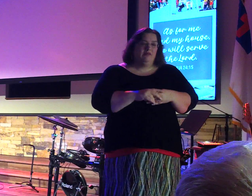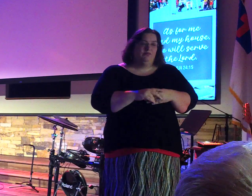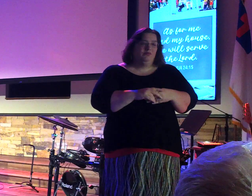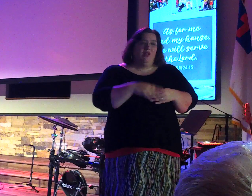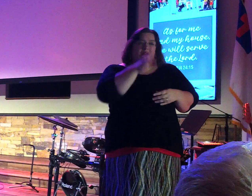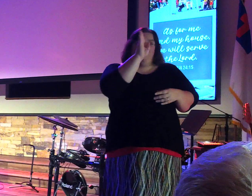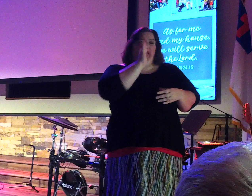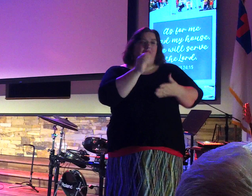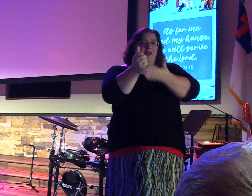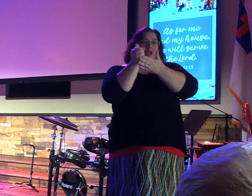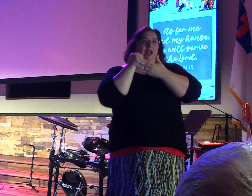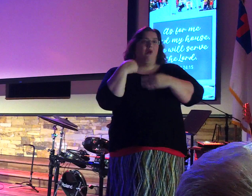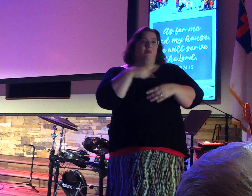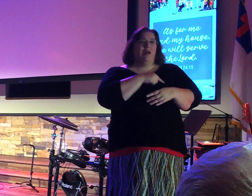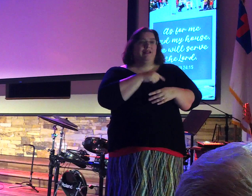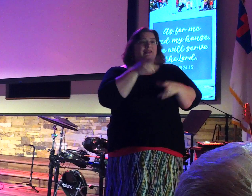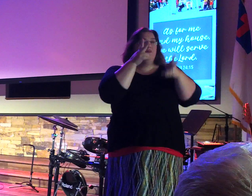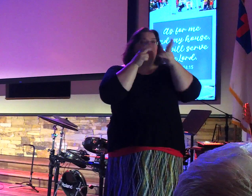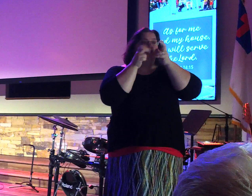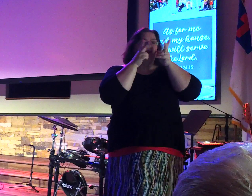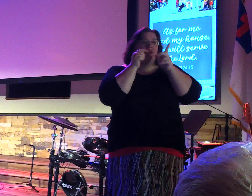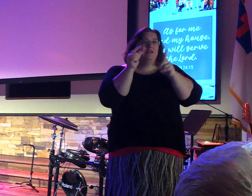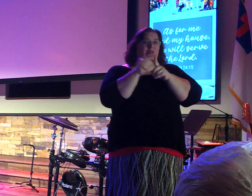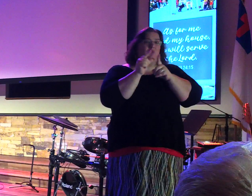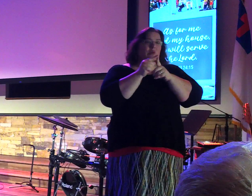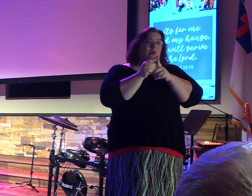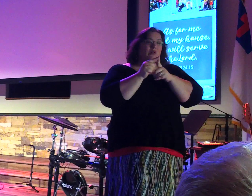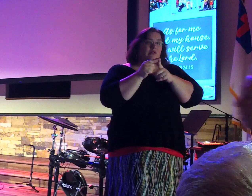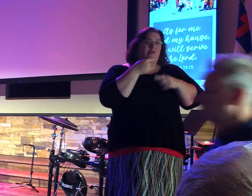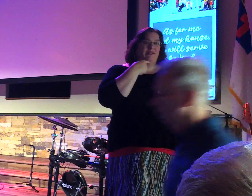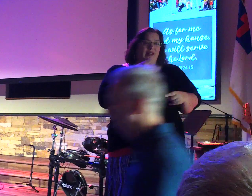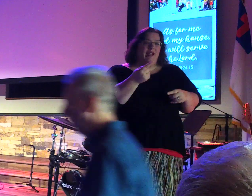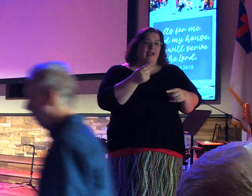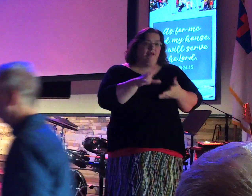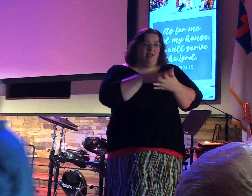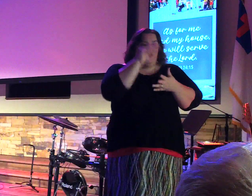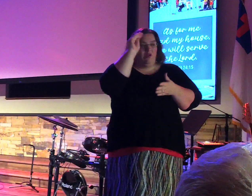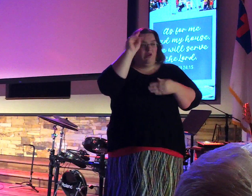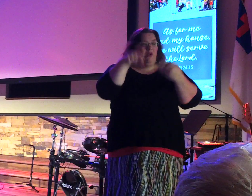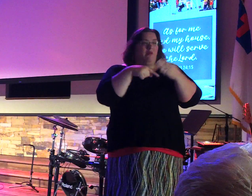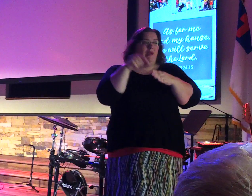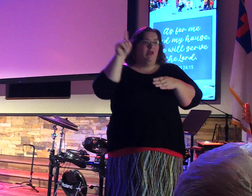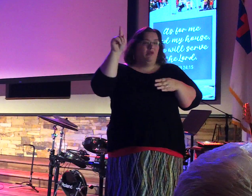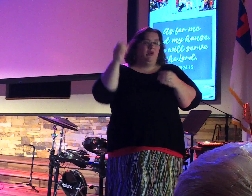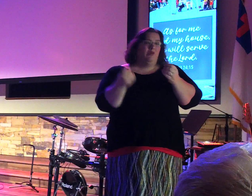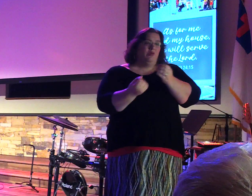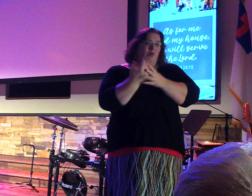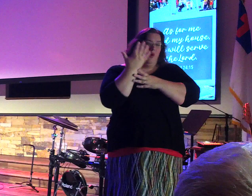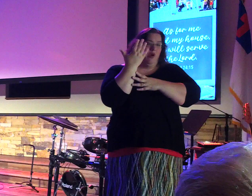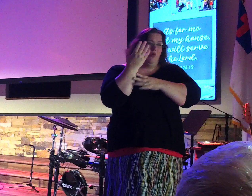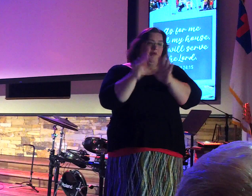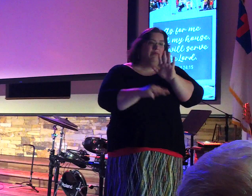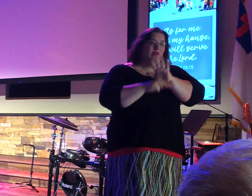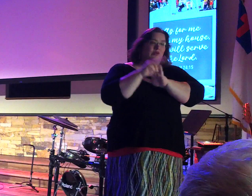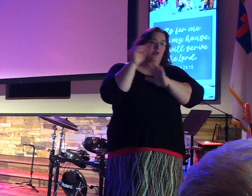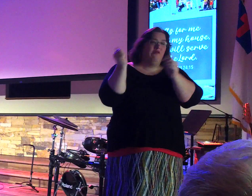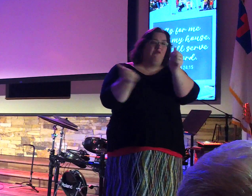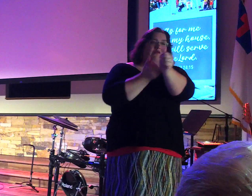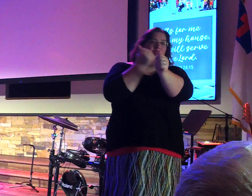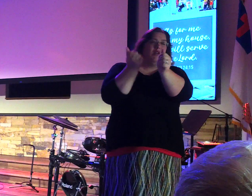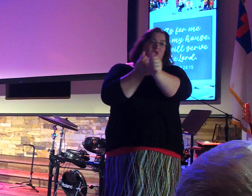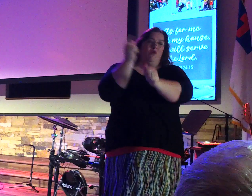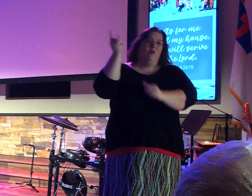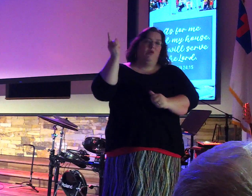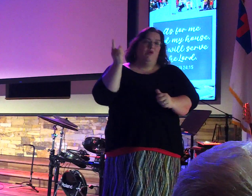So God, help us to listen to what You have to say, to learn about You and grow and follow You.